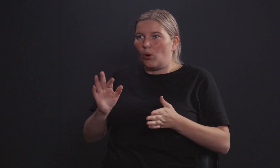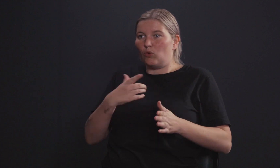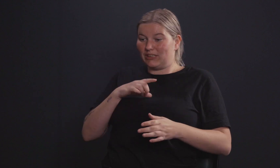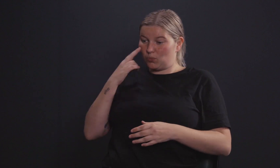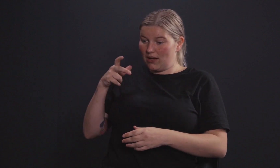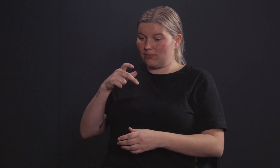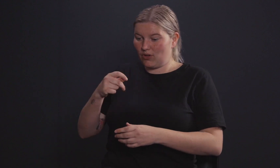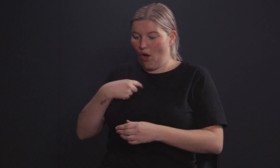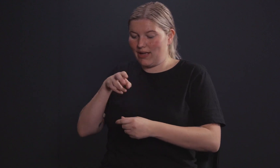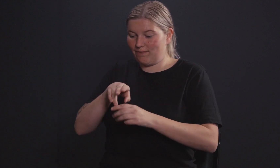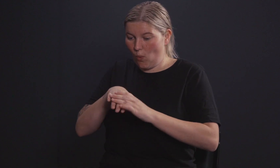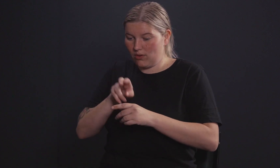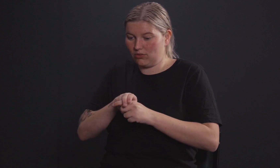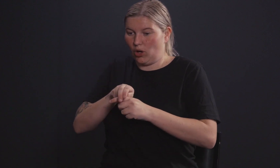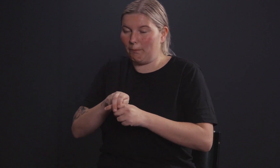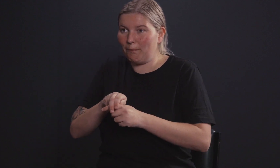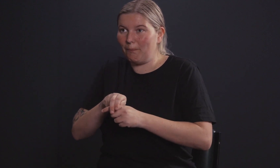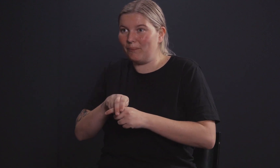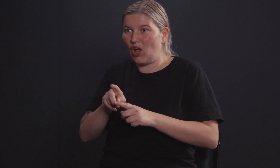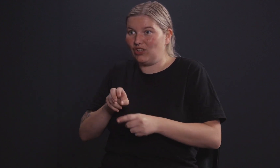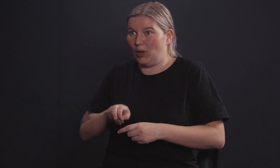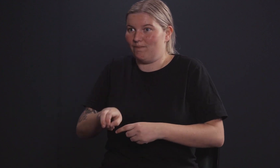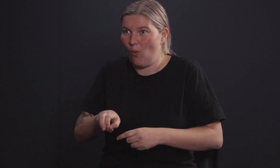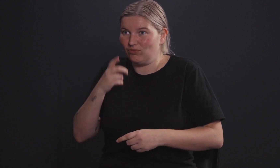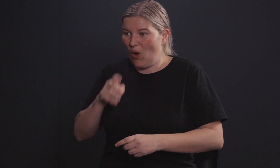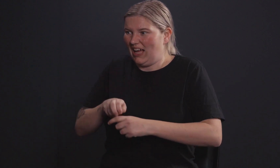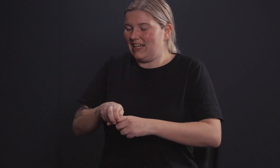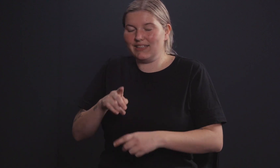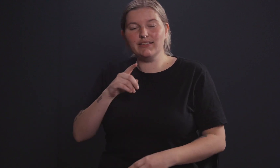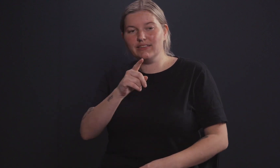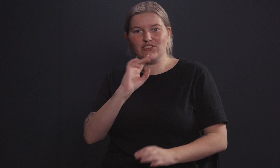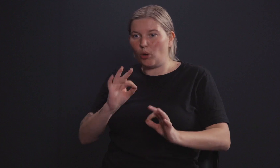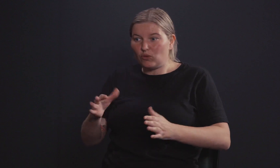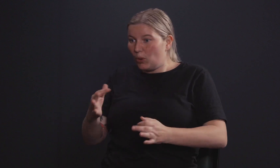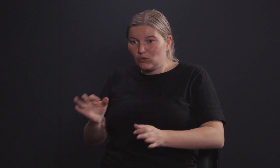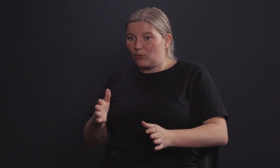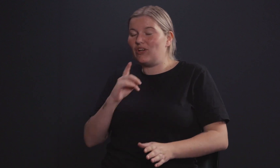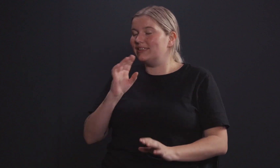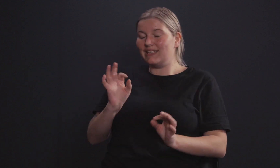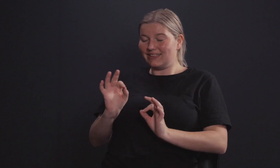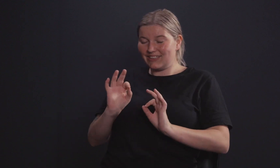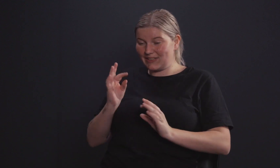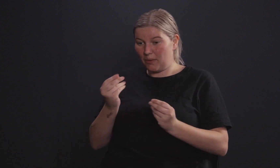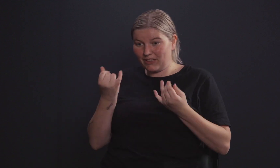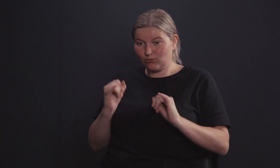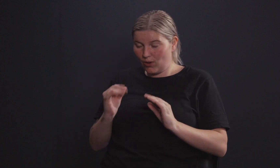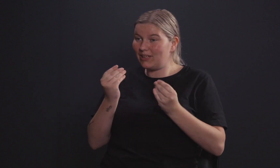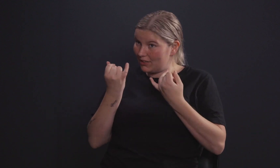right. She told me not to move because I'd been sitting up when this had happened and had started to jump forward. I kept saying, something's wrong, something's